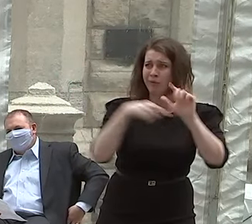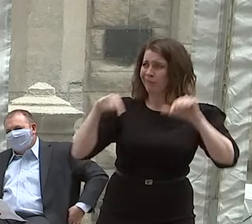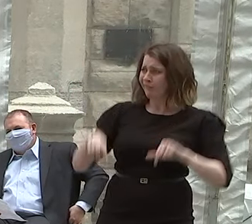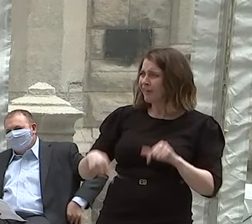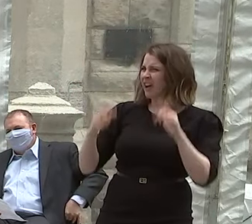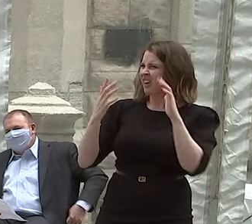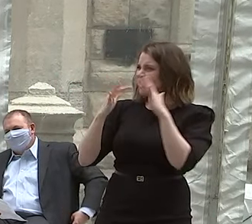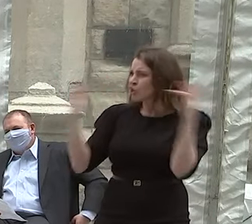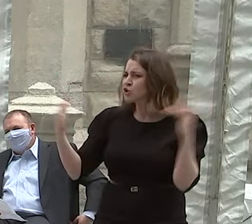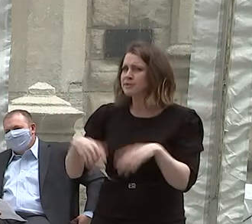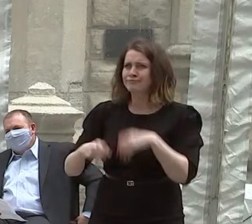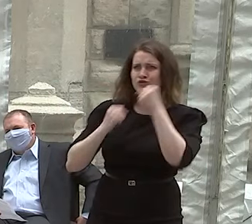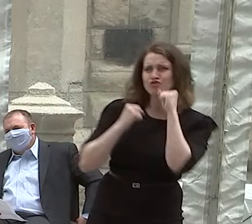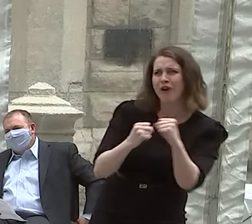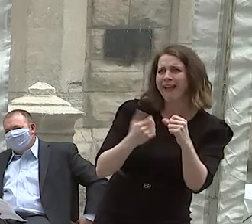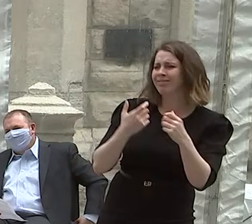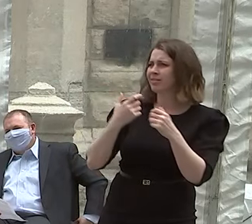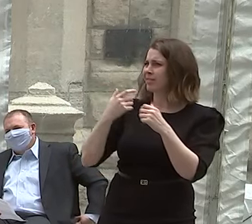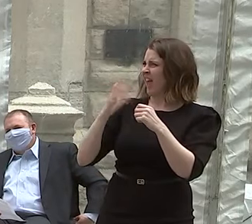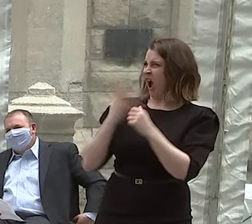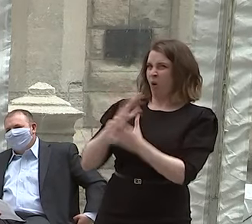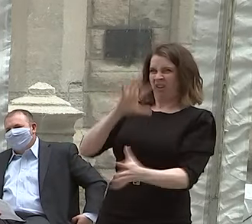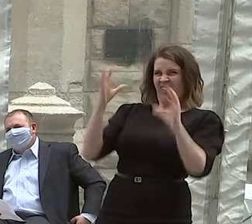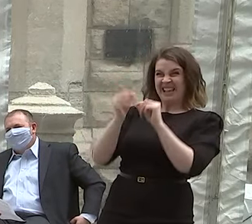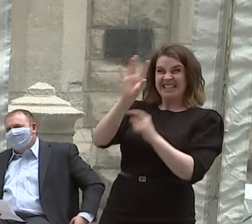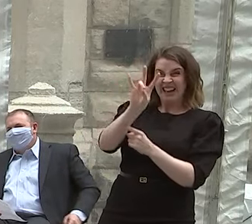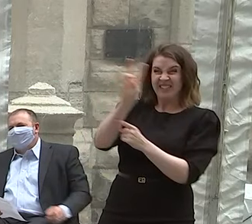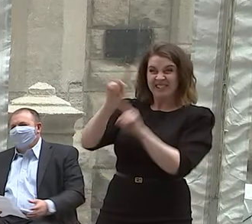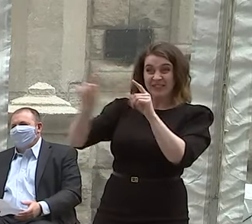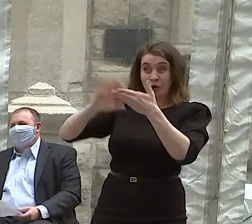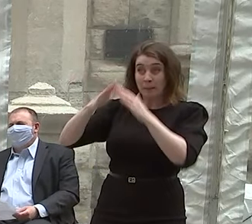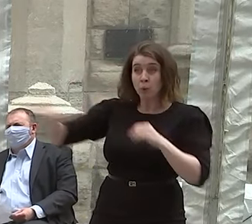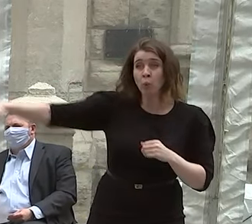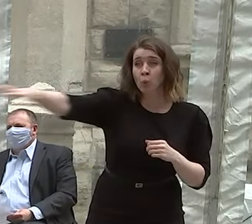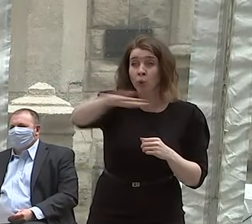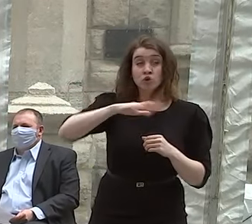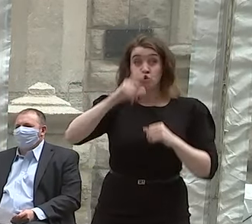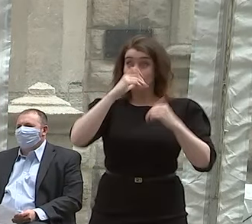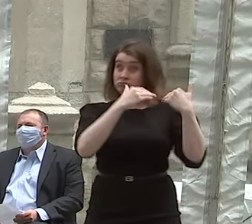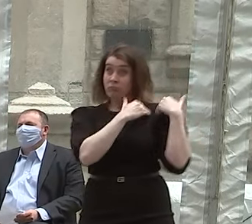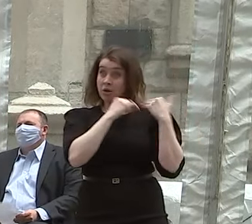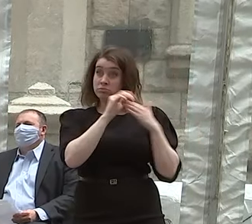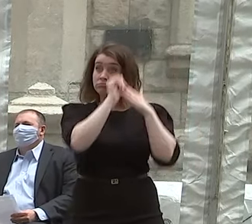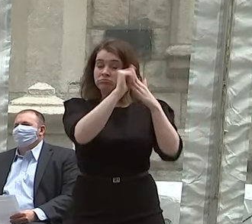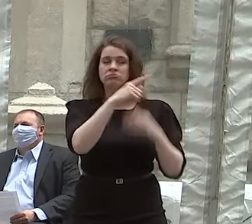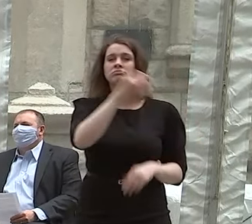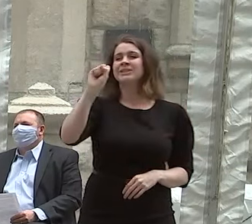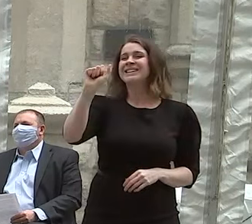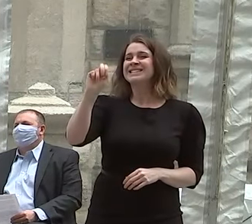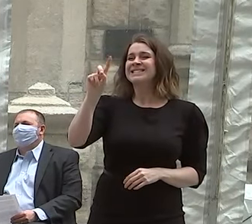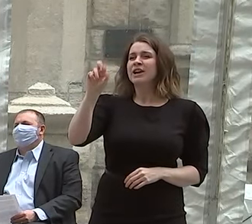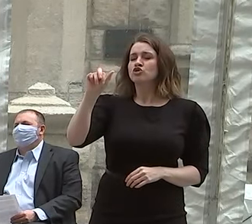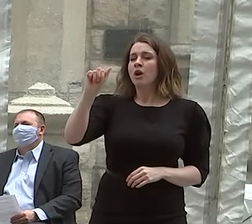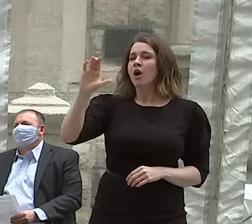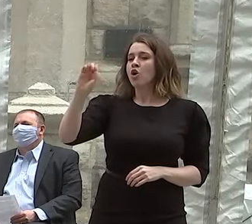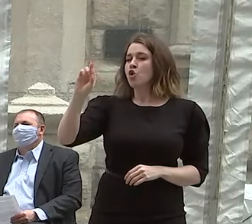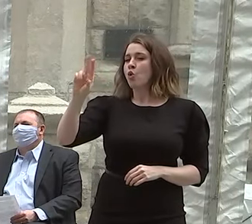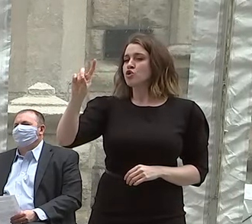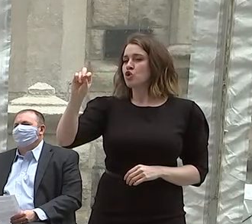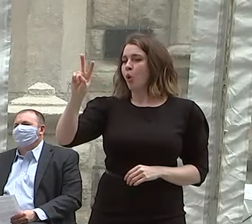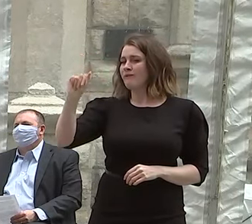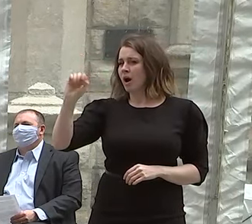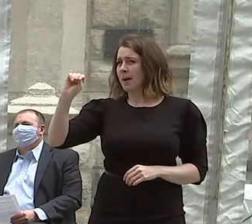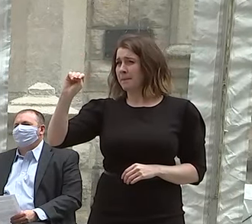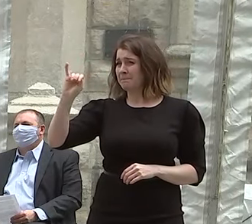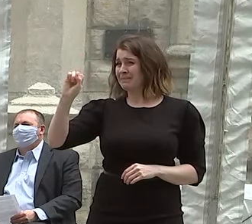and resiliency of our 77 communities. This effort will be led by Sandra Cordova-Misek